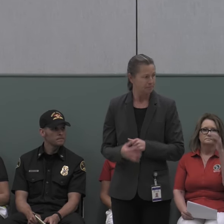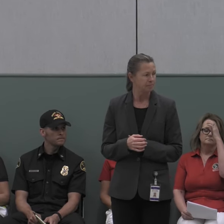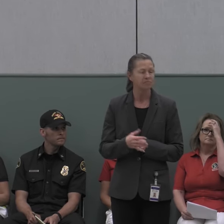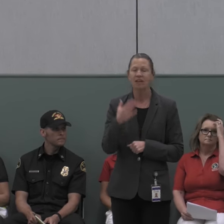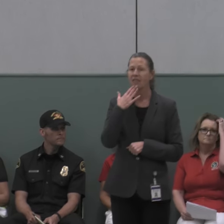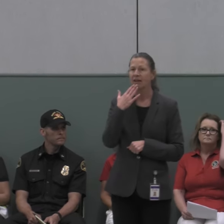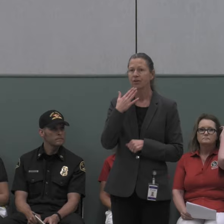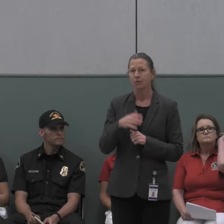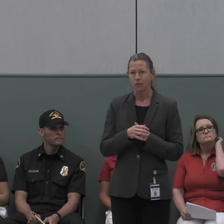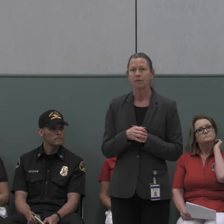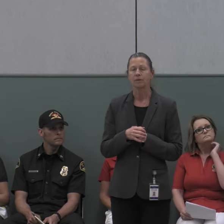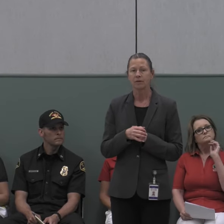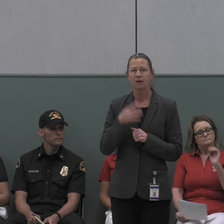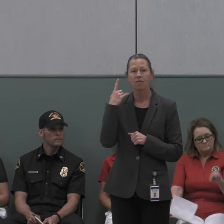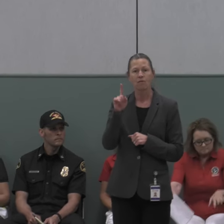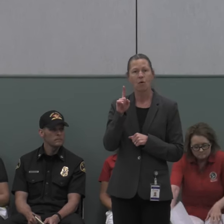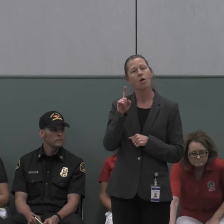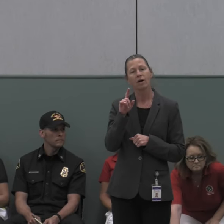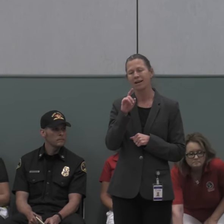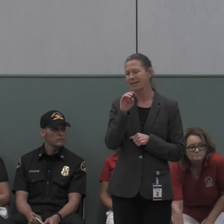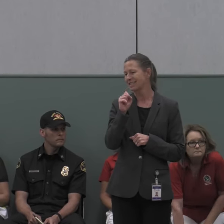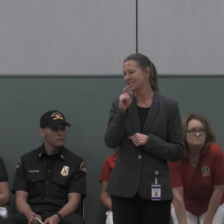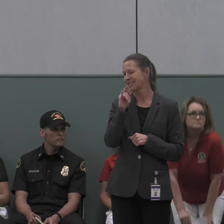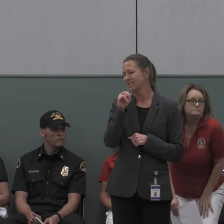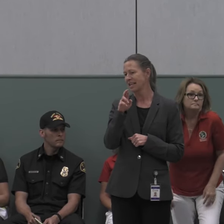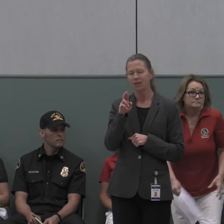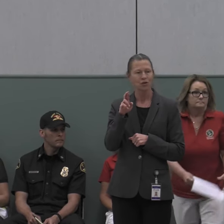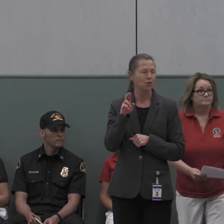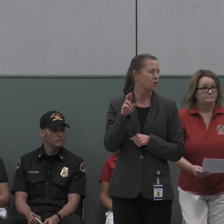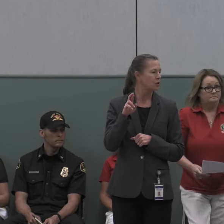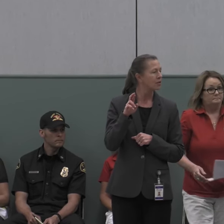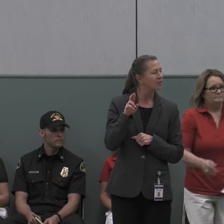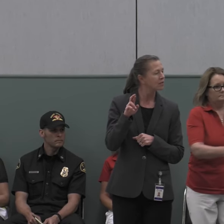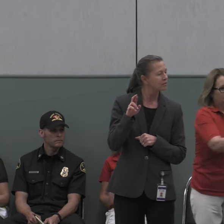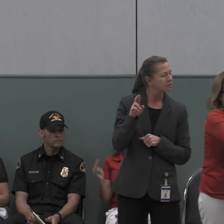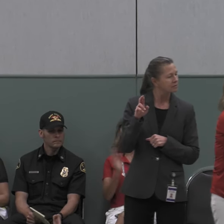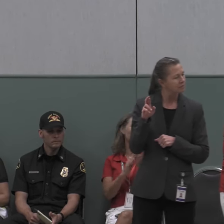Thank you. For Senator Shannon Groves, Rep. Tracy Reynolds.